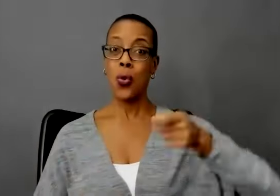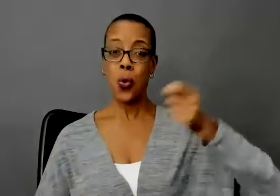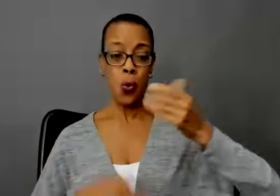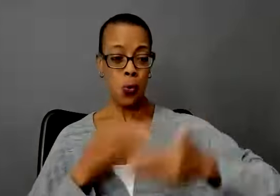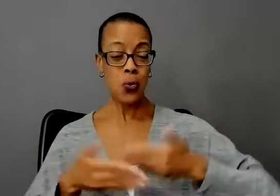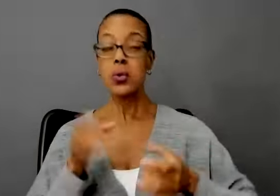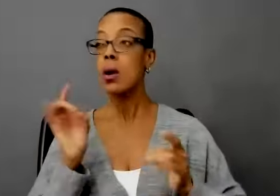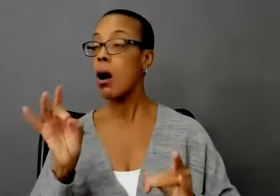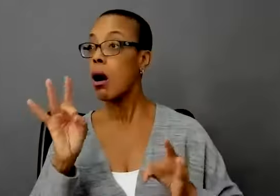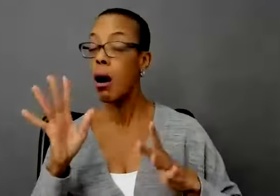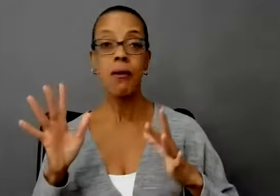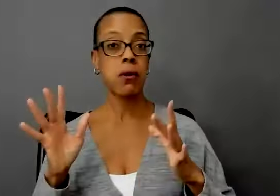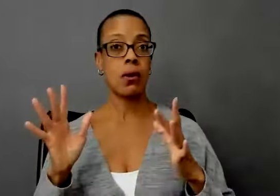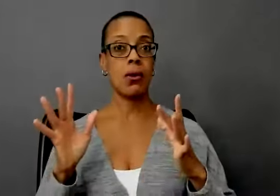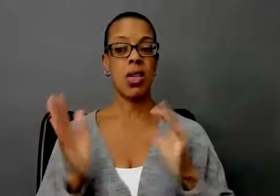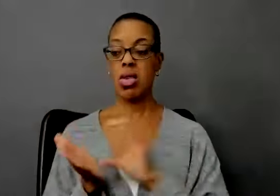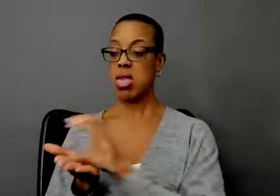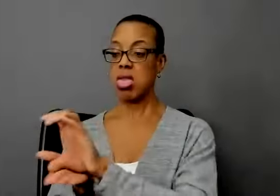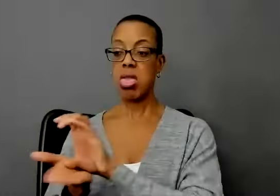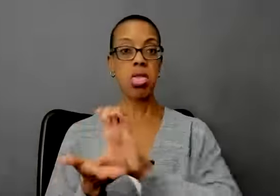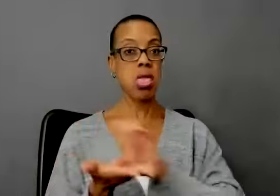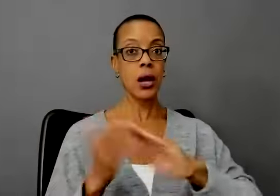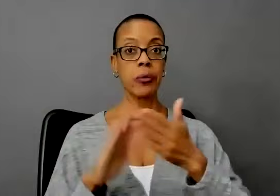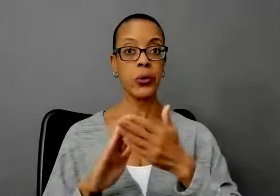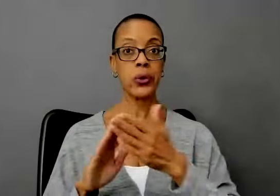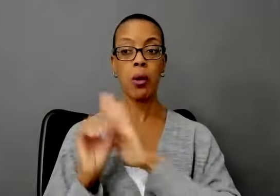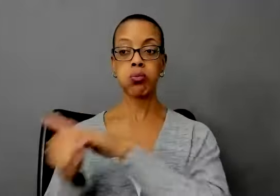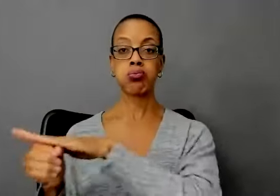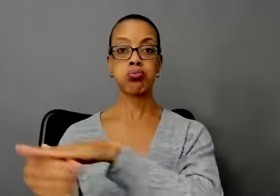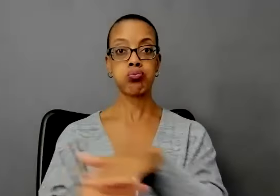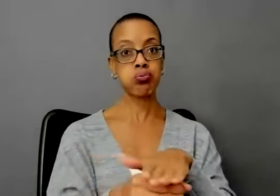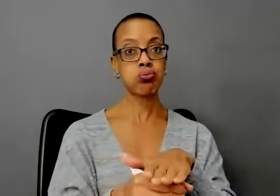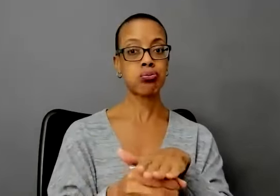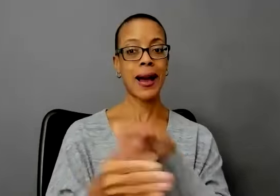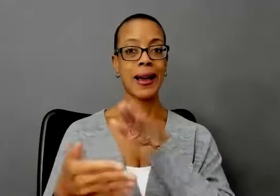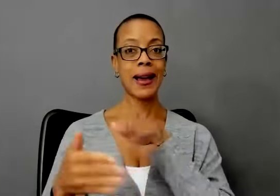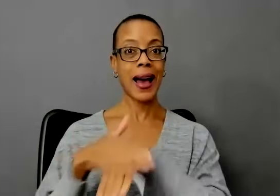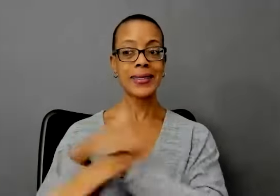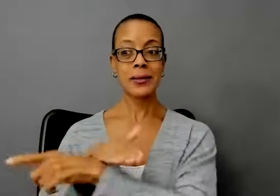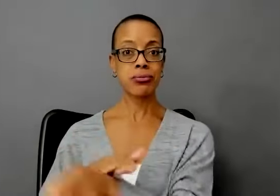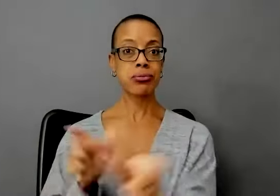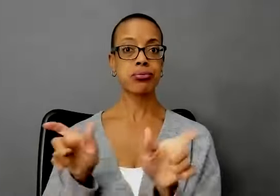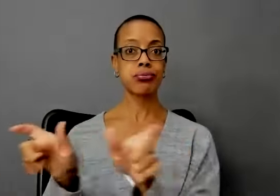how marginalized communities have so much less access to accountability and justice through the legal